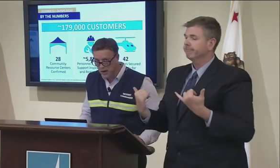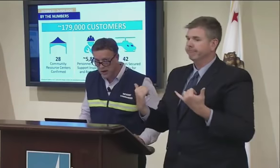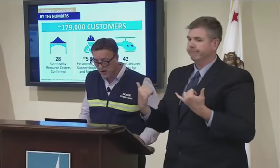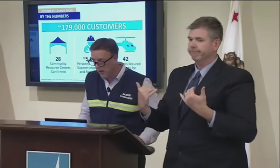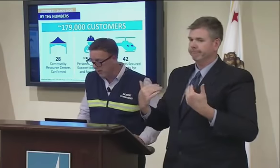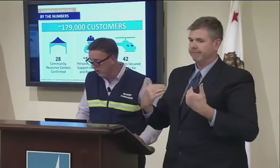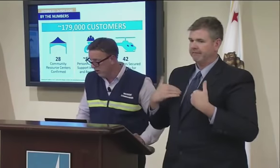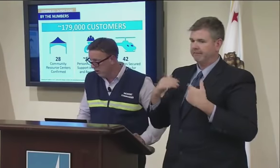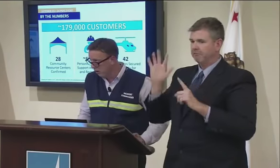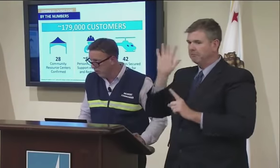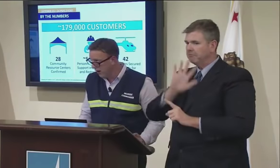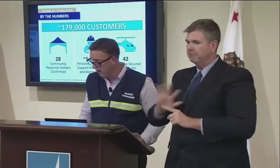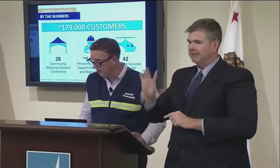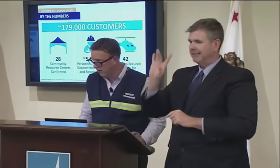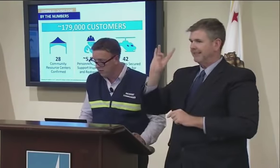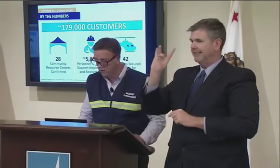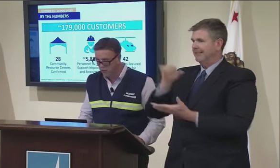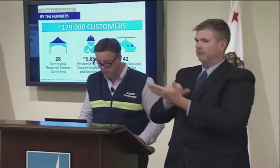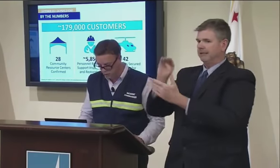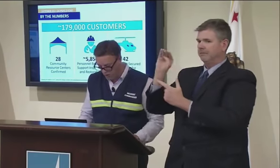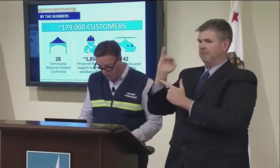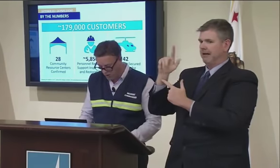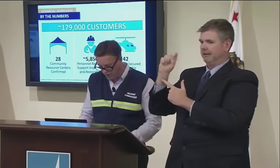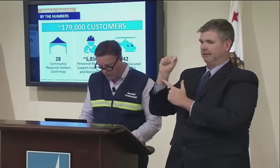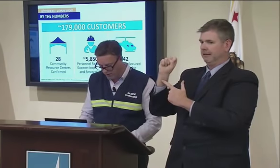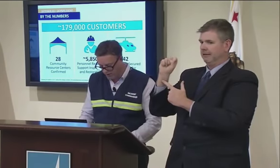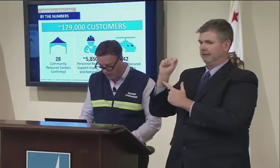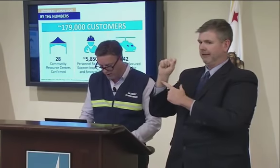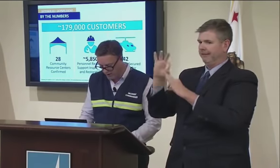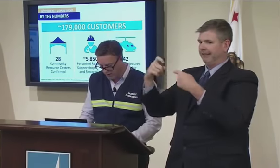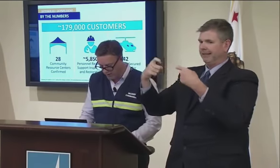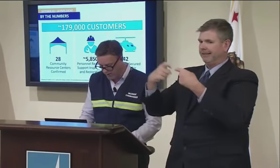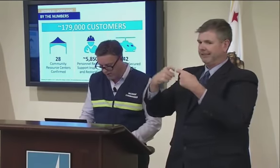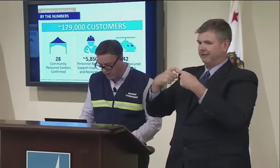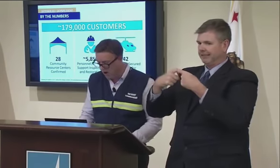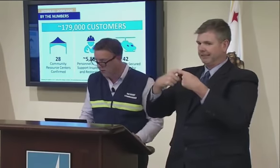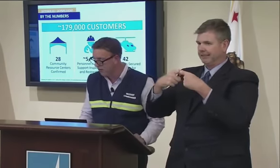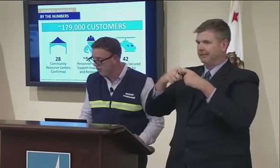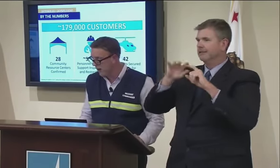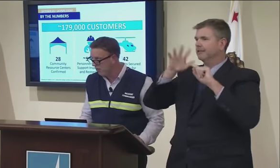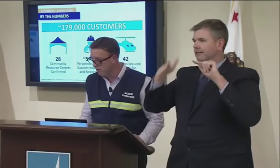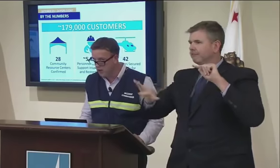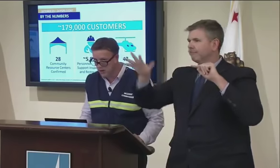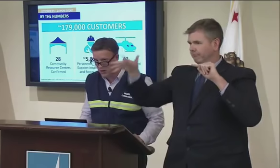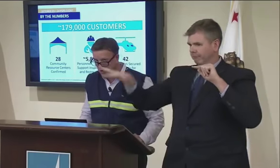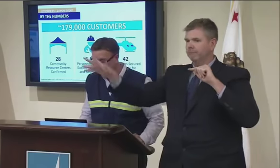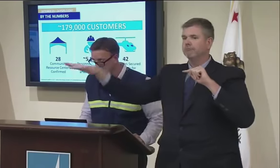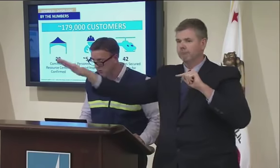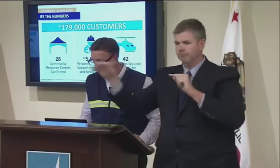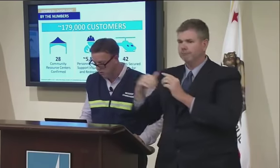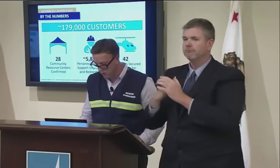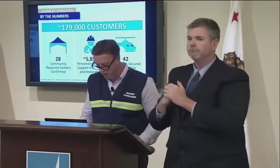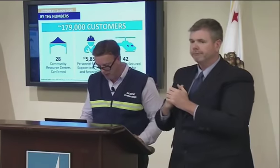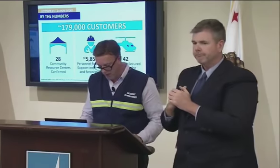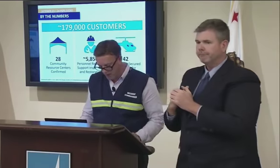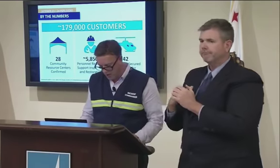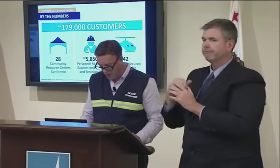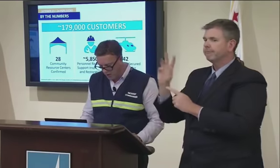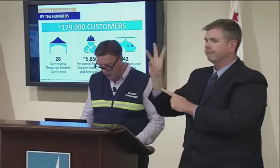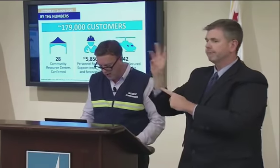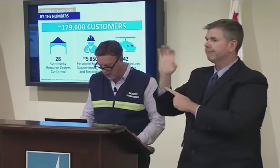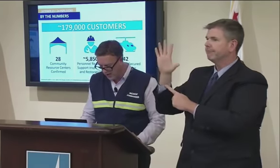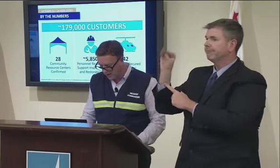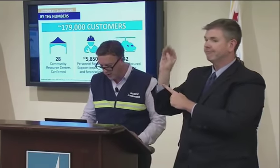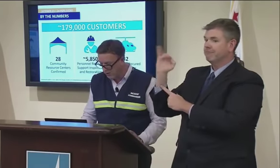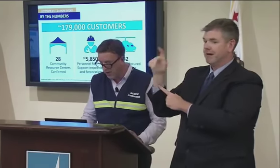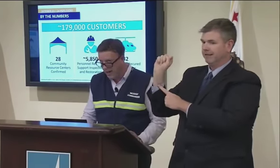distribution overhead system to patrol, and roughly 650 miles of transmission system to patrol.